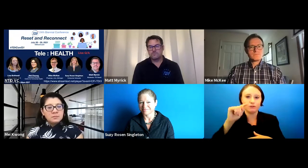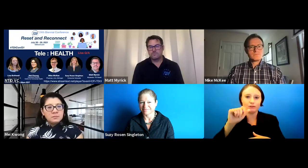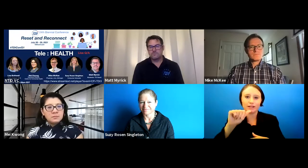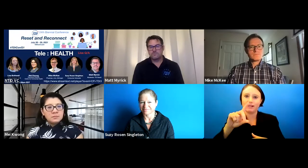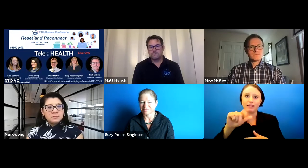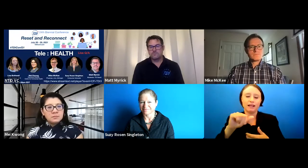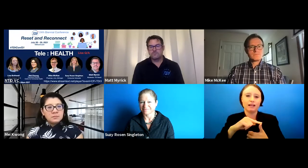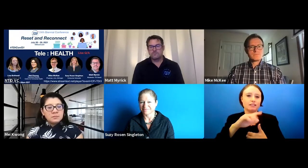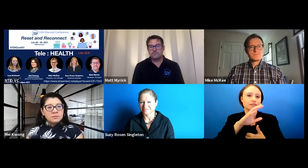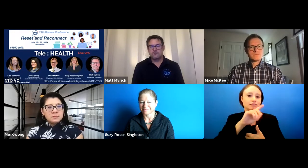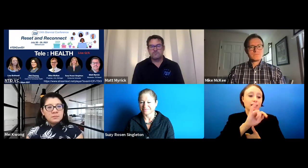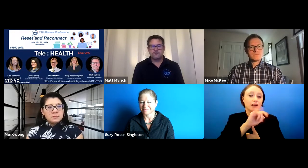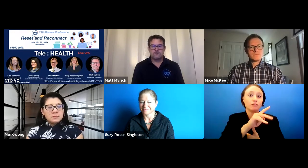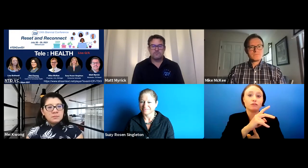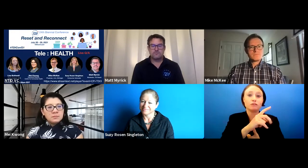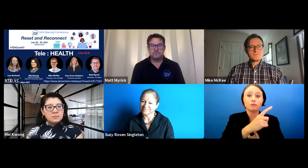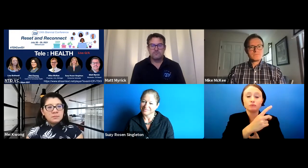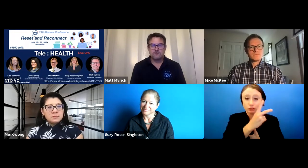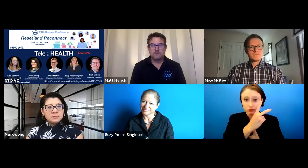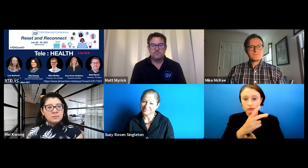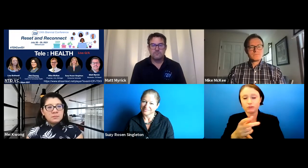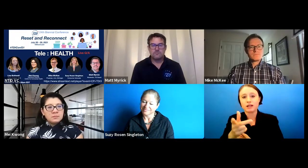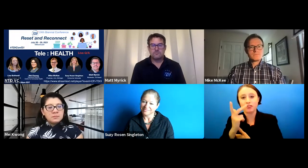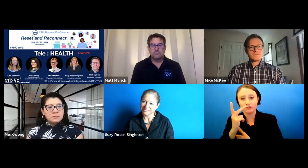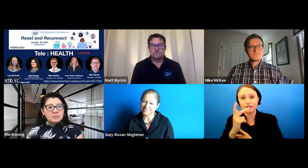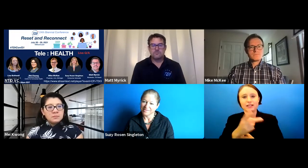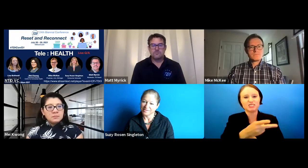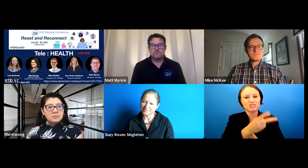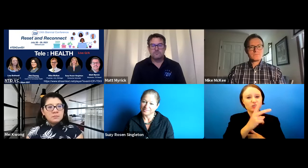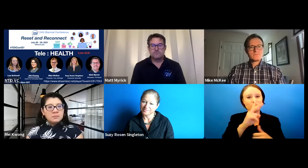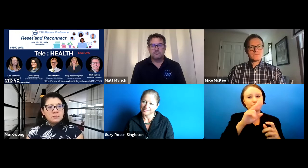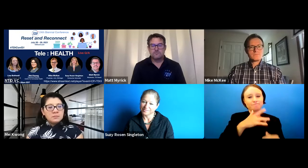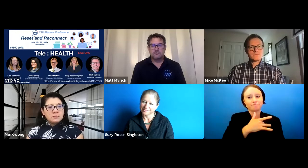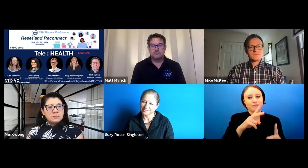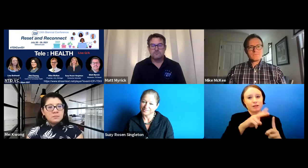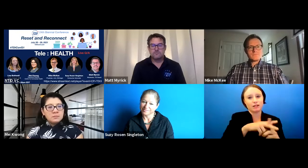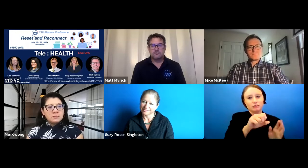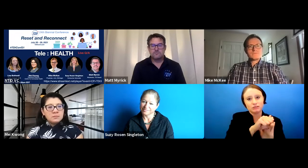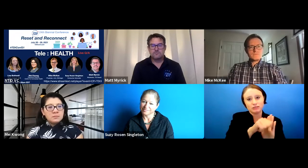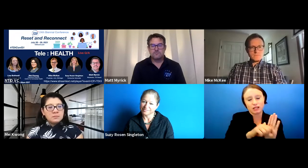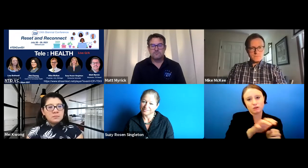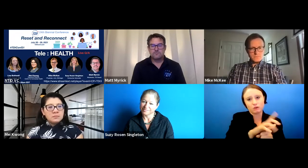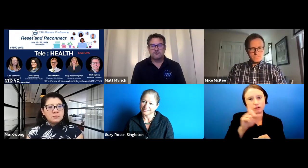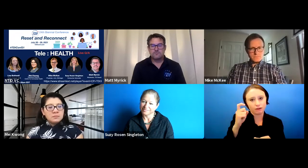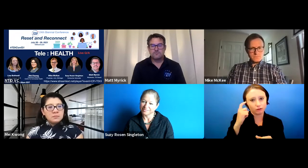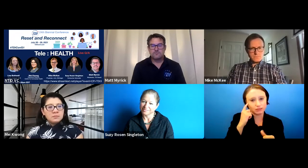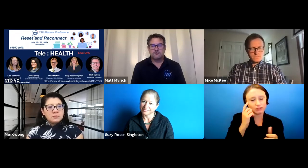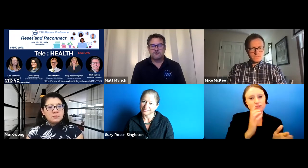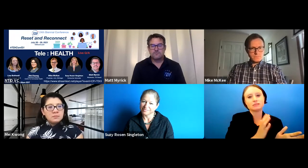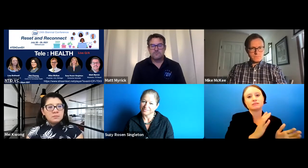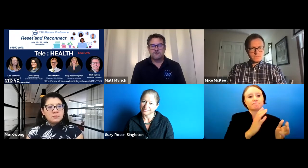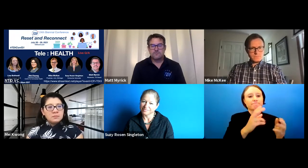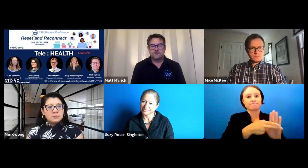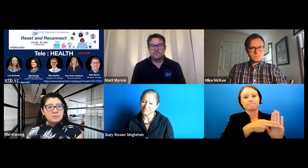So many of you are already familiar with the Americans with Disabilities Act. There are 2 types. So type 2